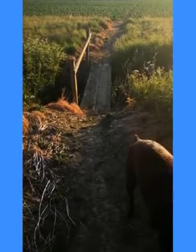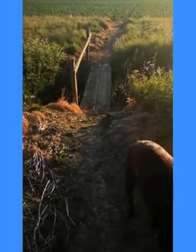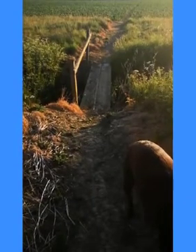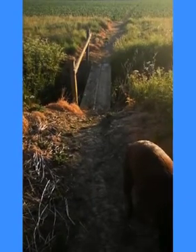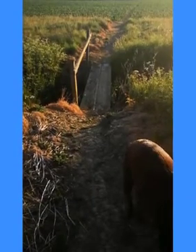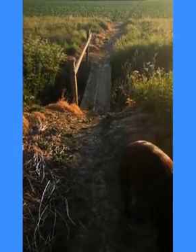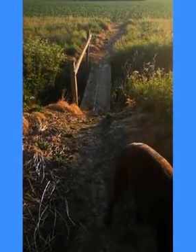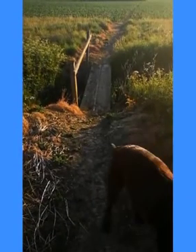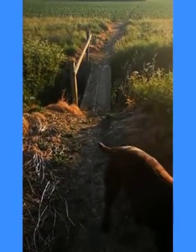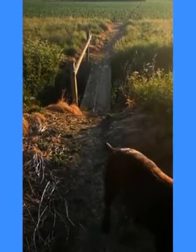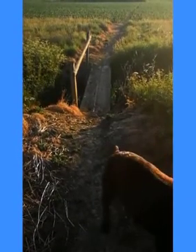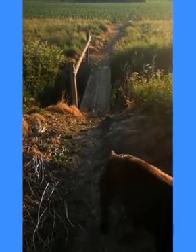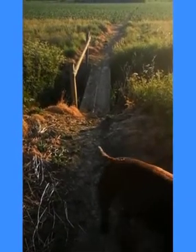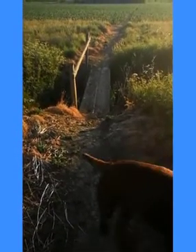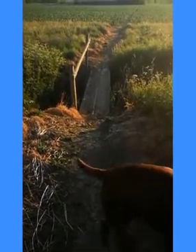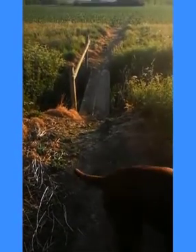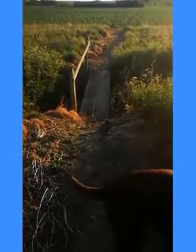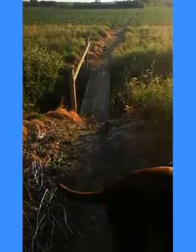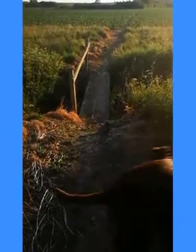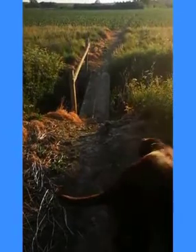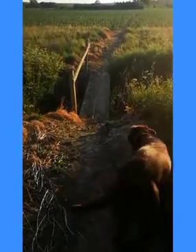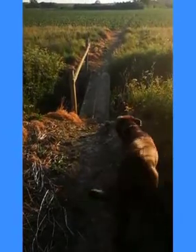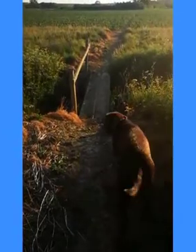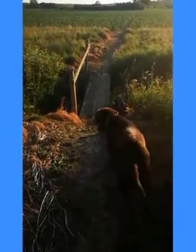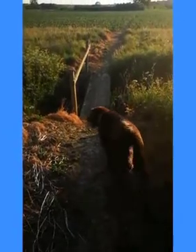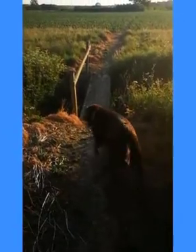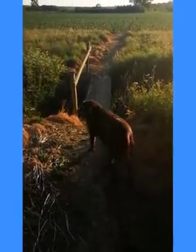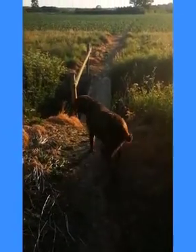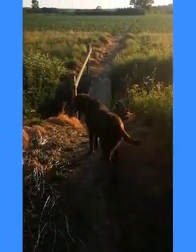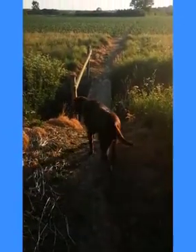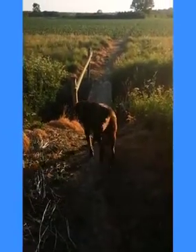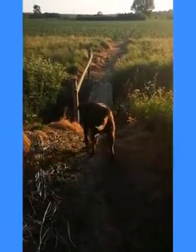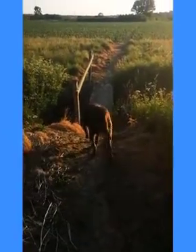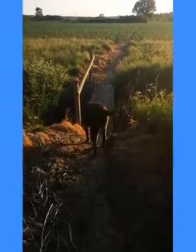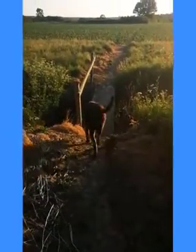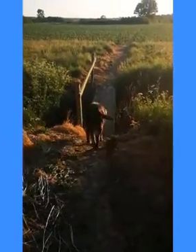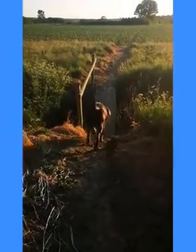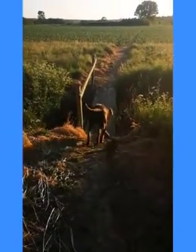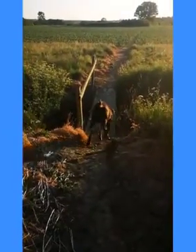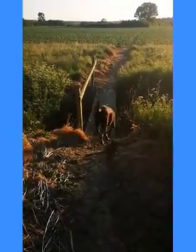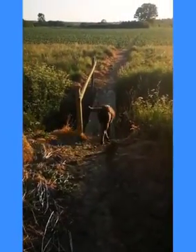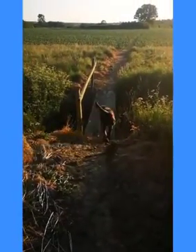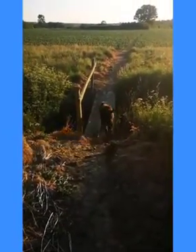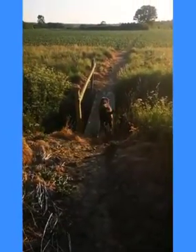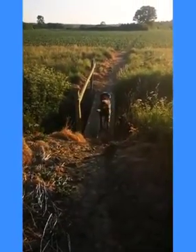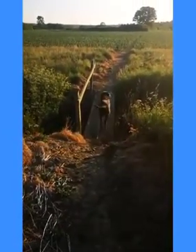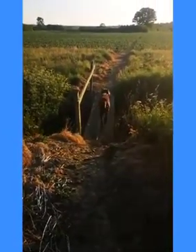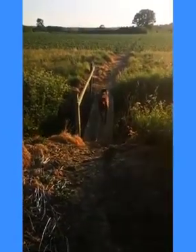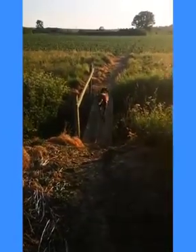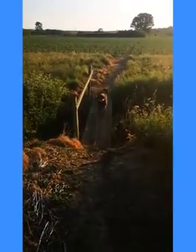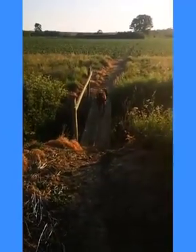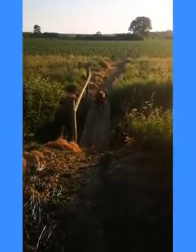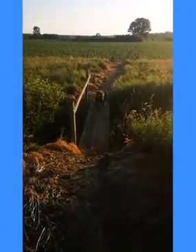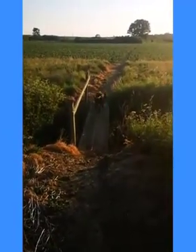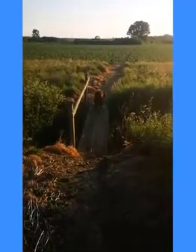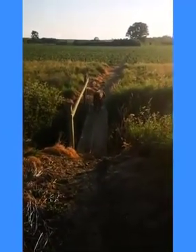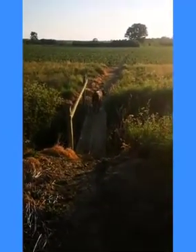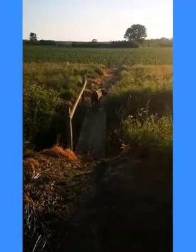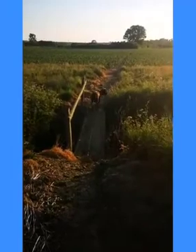Buddy and I have found a nice little bridge to go across now. Buddy's going to show us how to do it. Good boy, Buddy, well done.